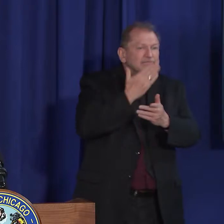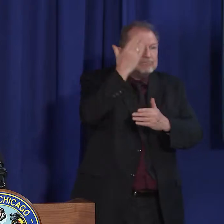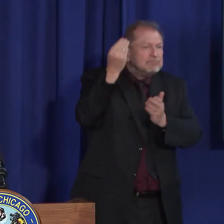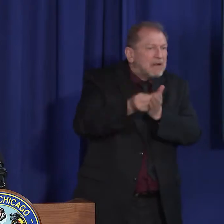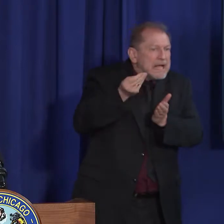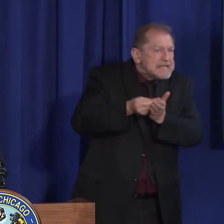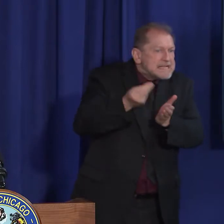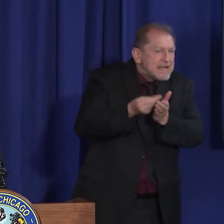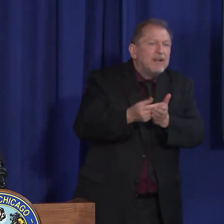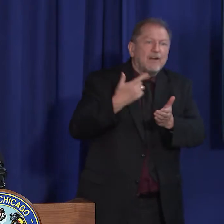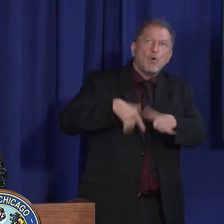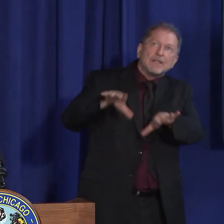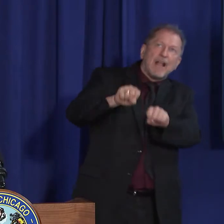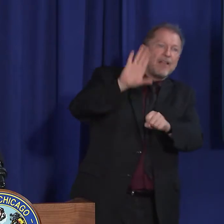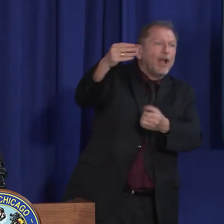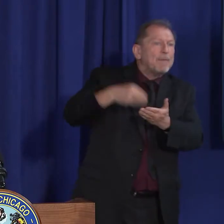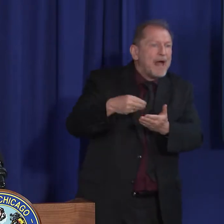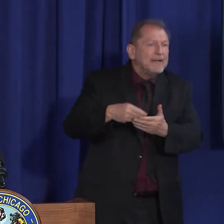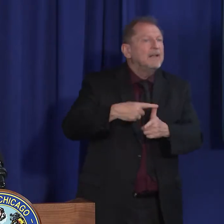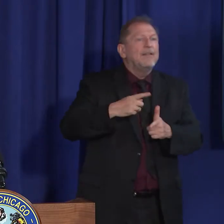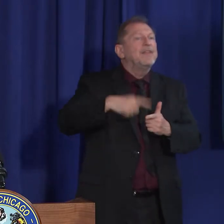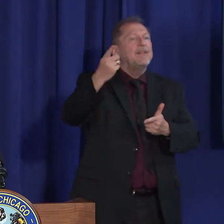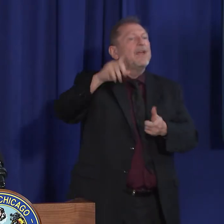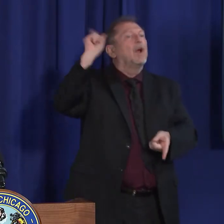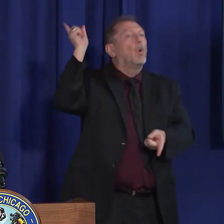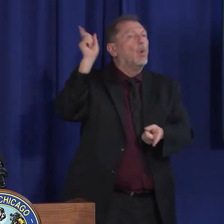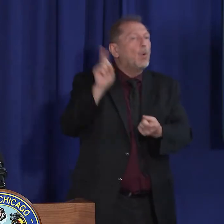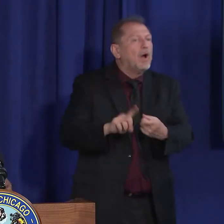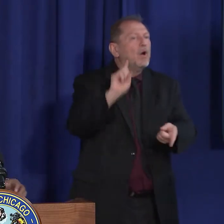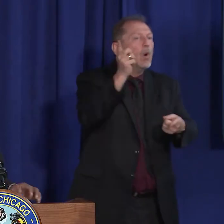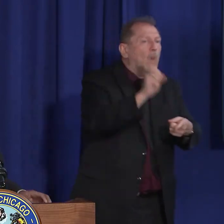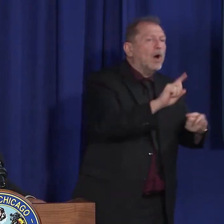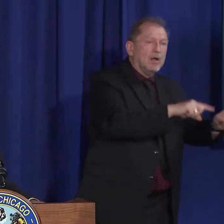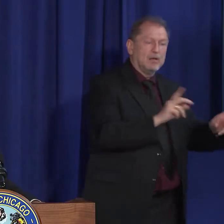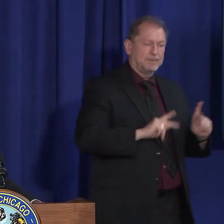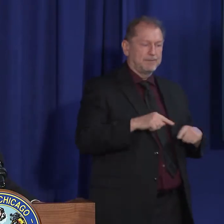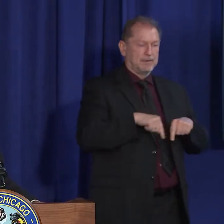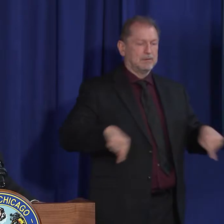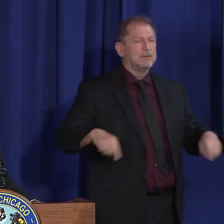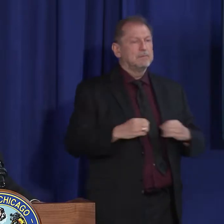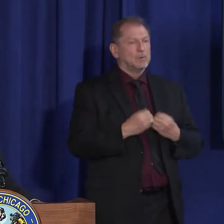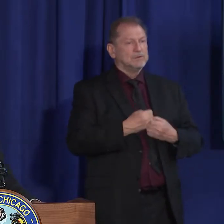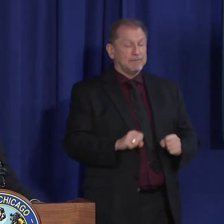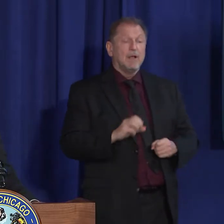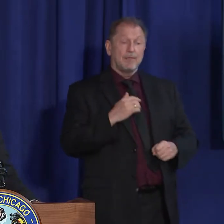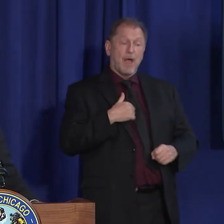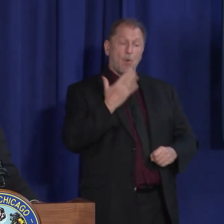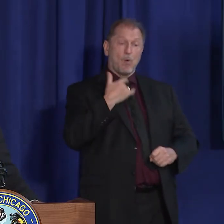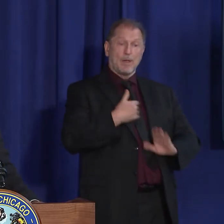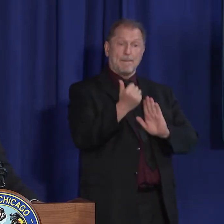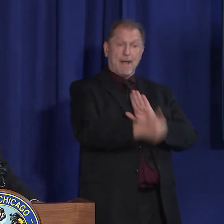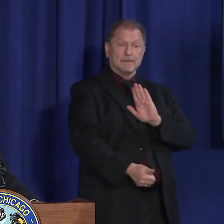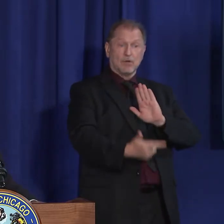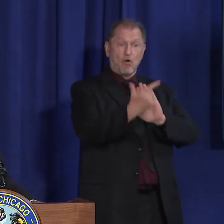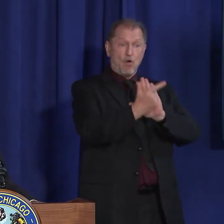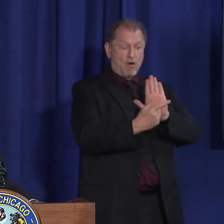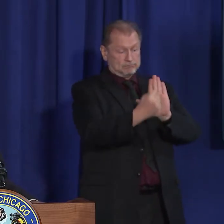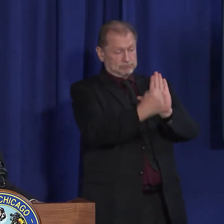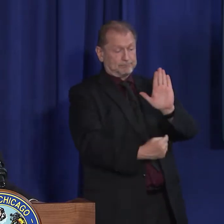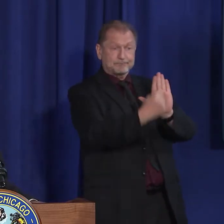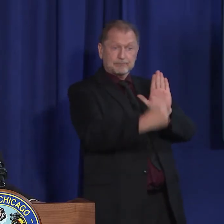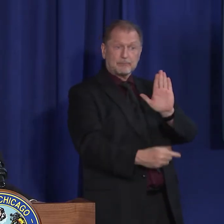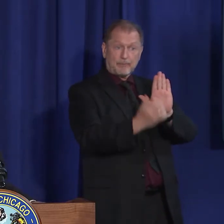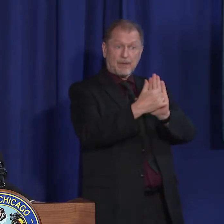with every legal tool in our toolkit, and I believe that this ordinance will give us the ability. It's already